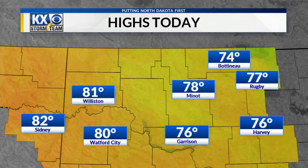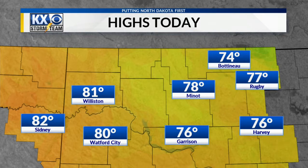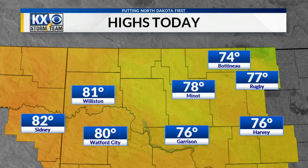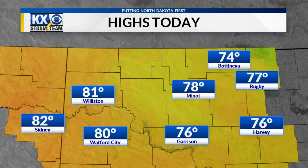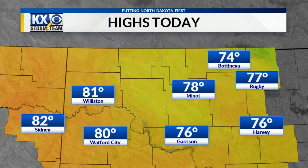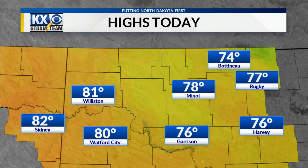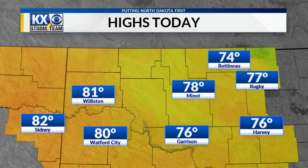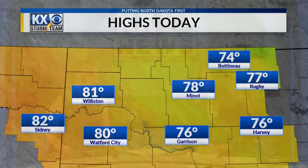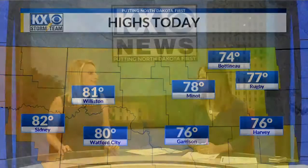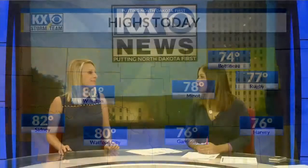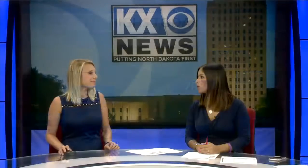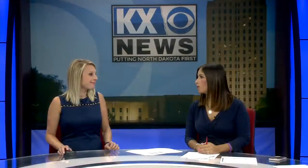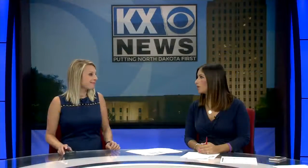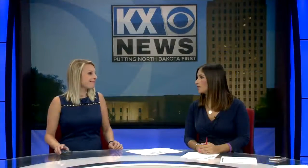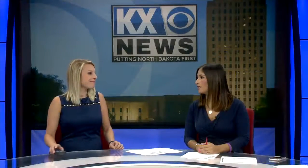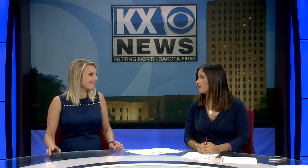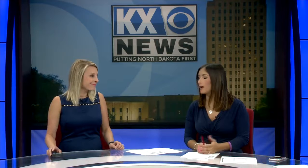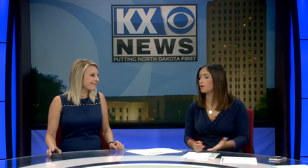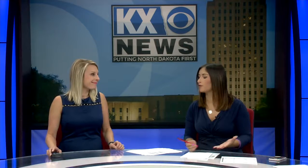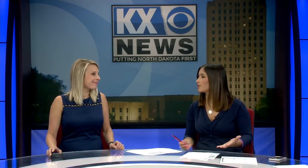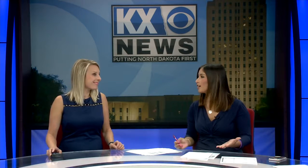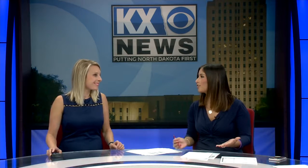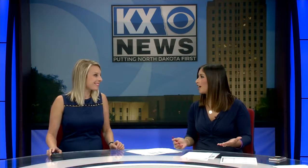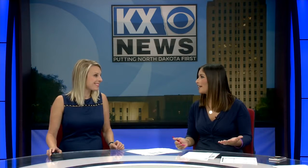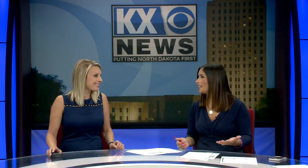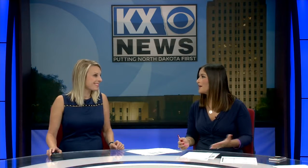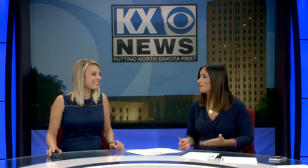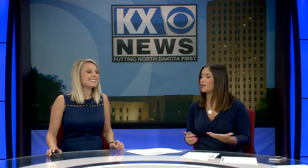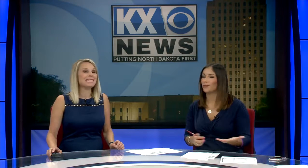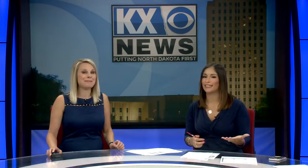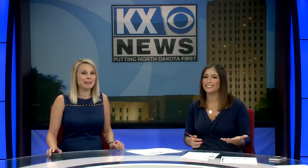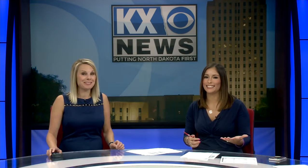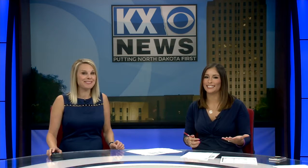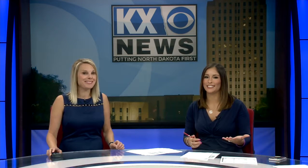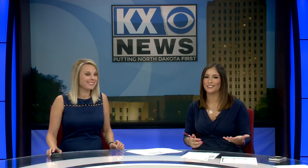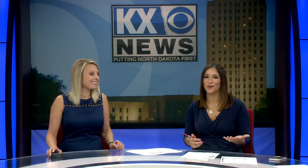so yes. I know a lot of people will be relieved. I prefer sunshine, but the Same rain here. Is needed, so we'll